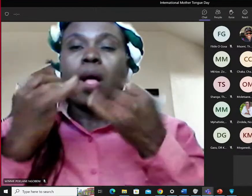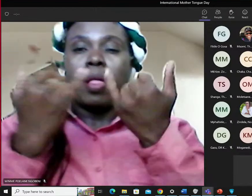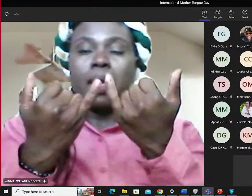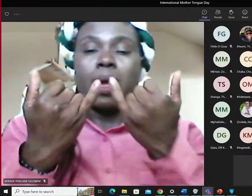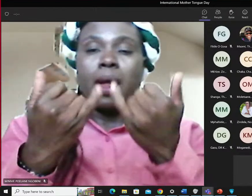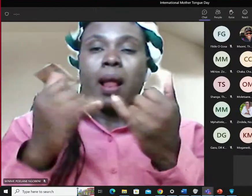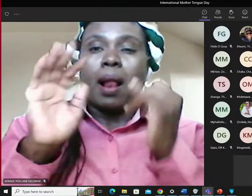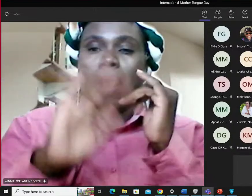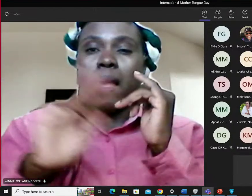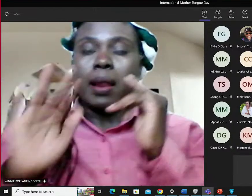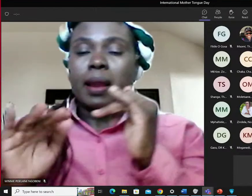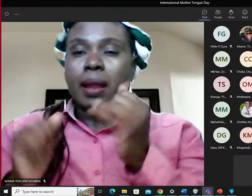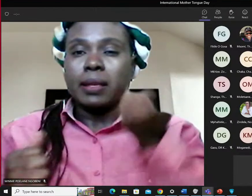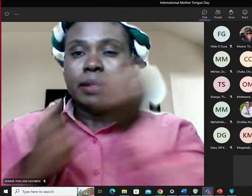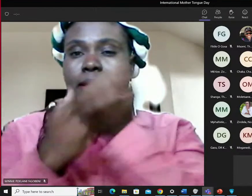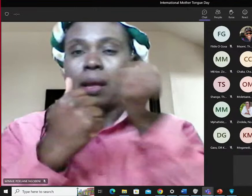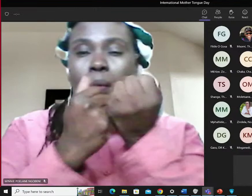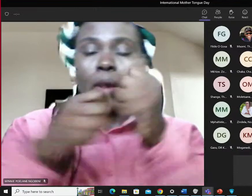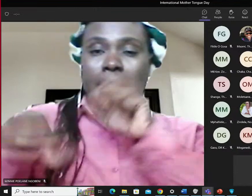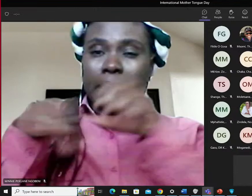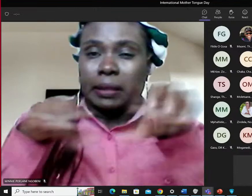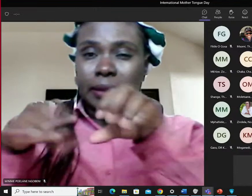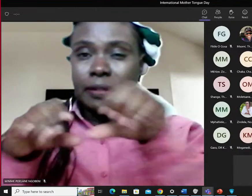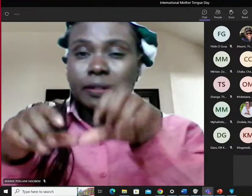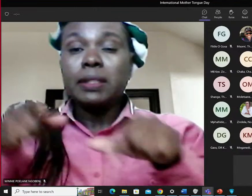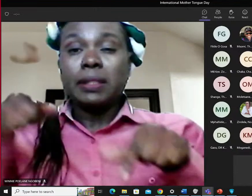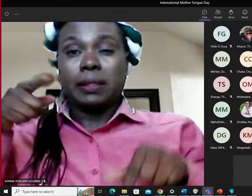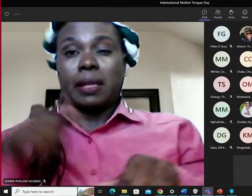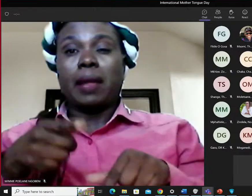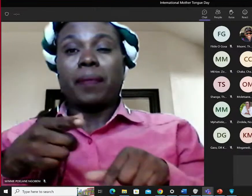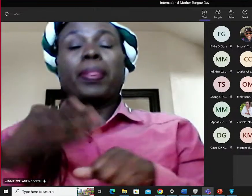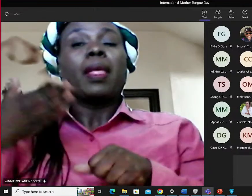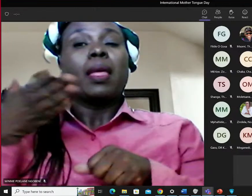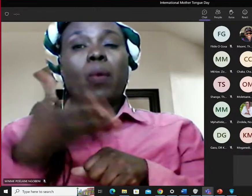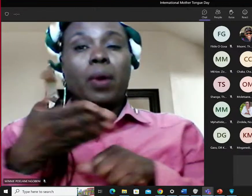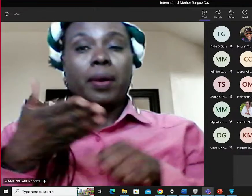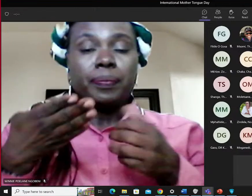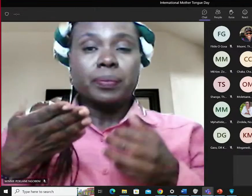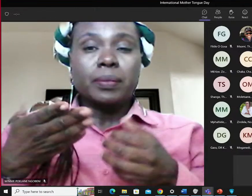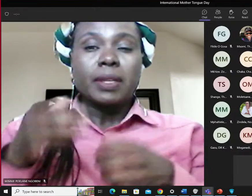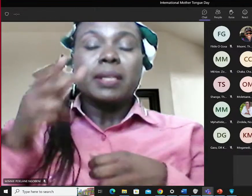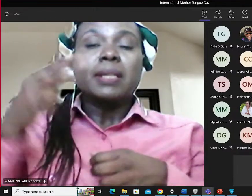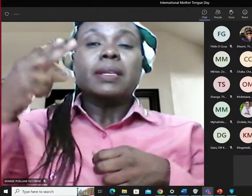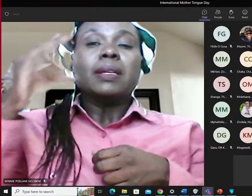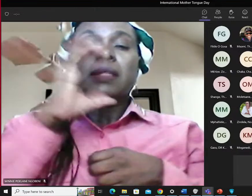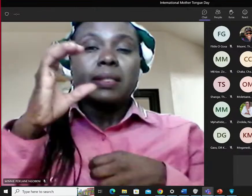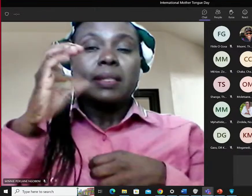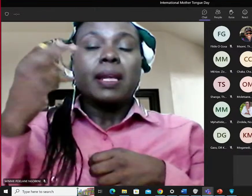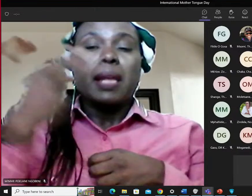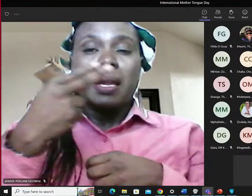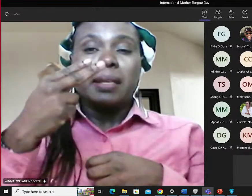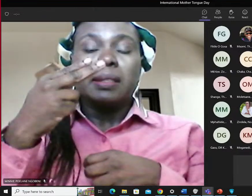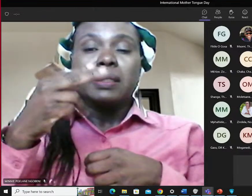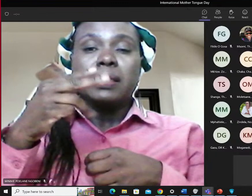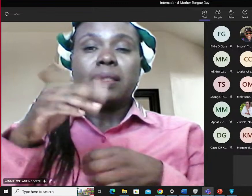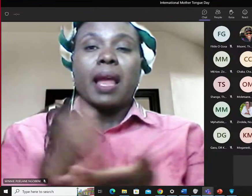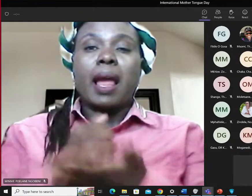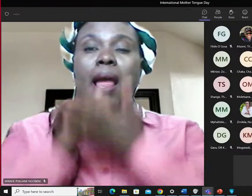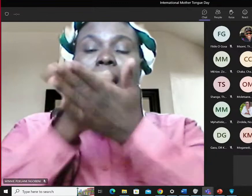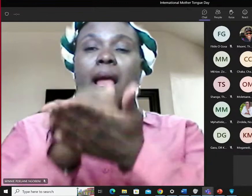support activities. That is CHS Help Desk, Community